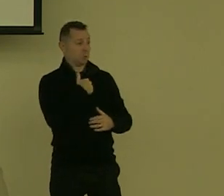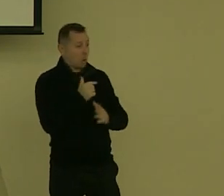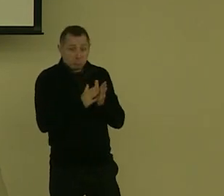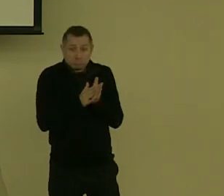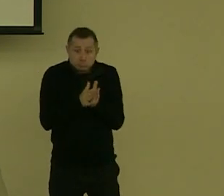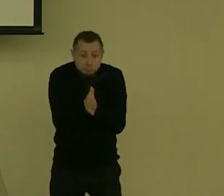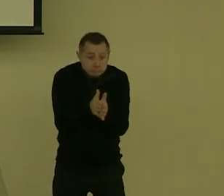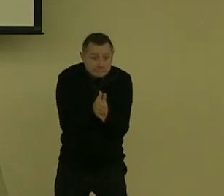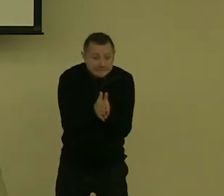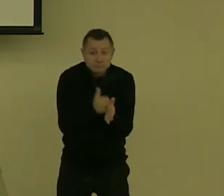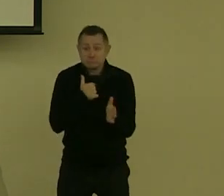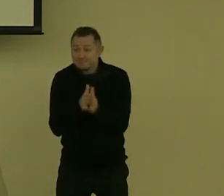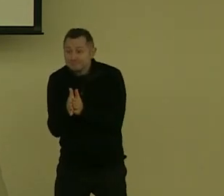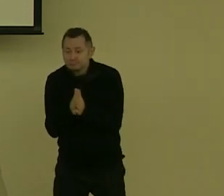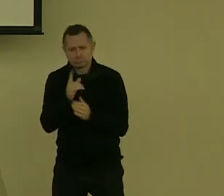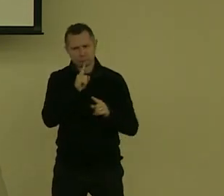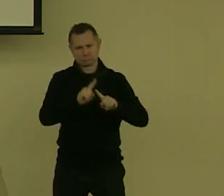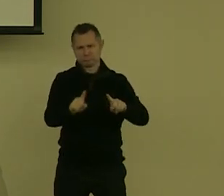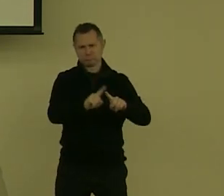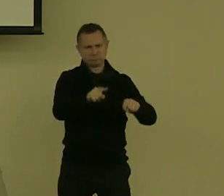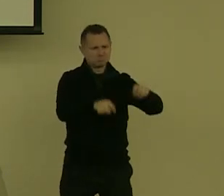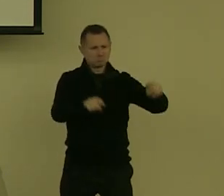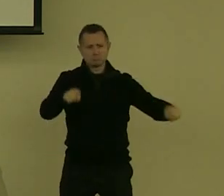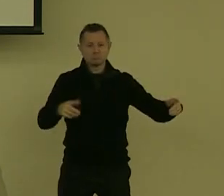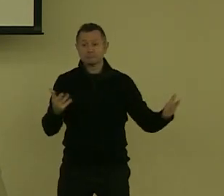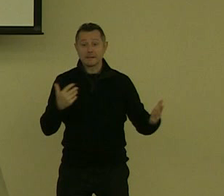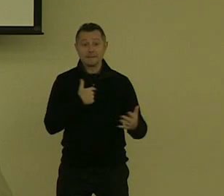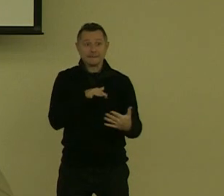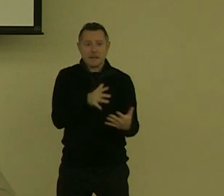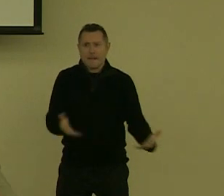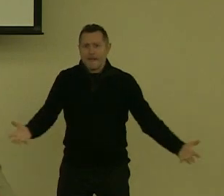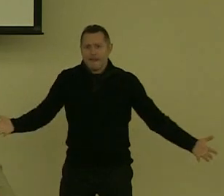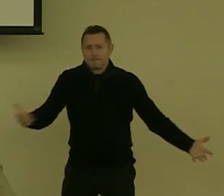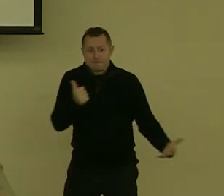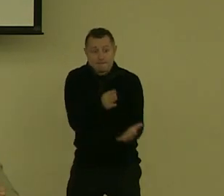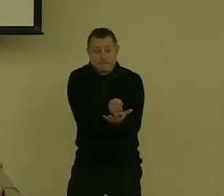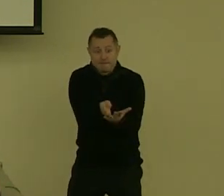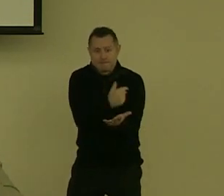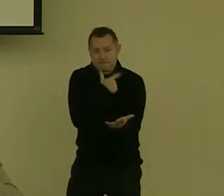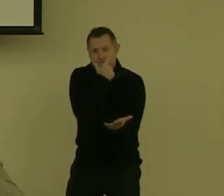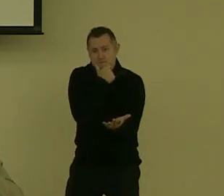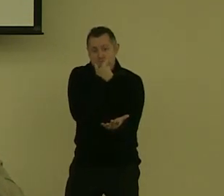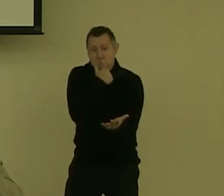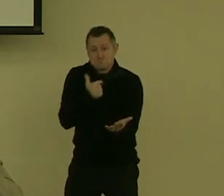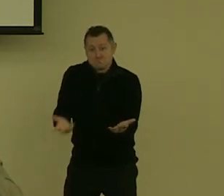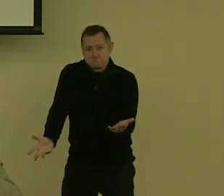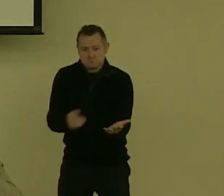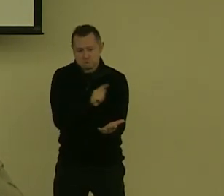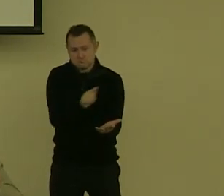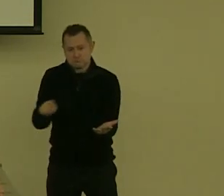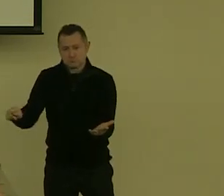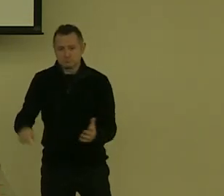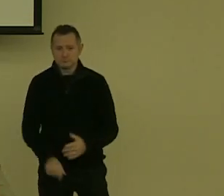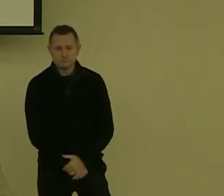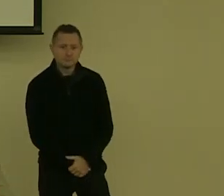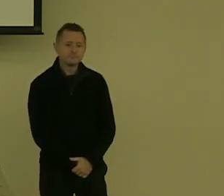little bit about what comic studies are. Okay, so thank you to the three of you for being here today, and of course